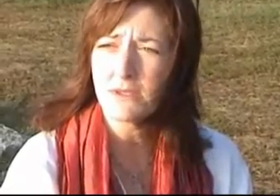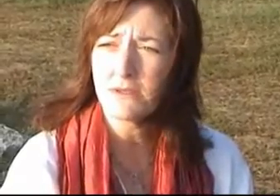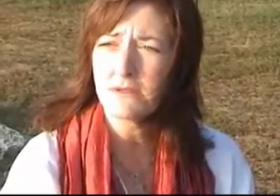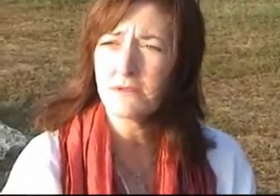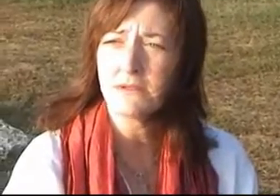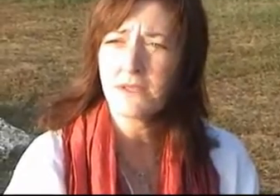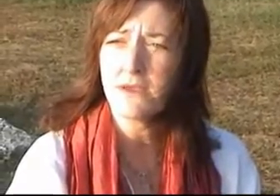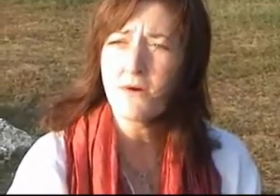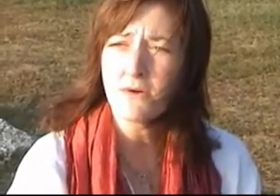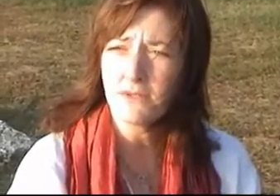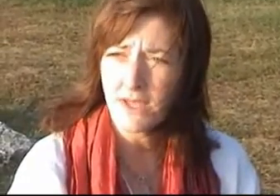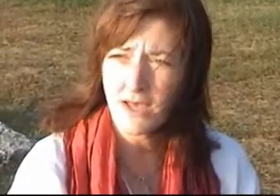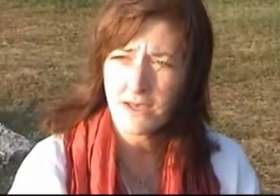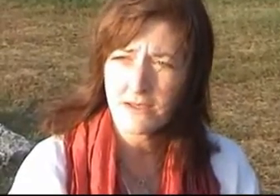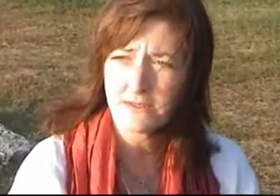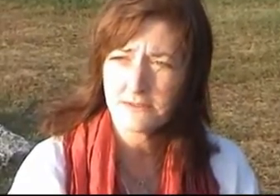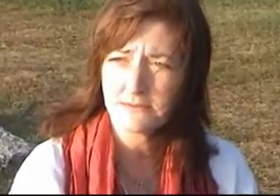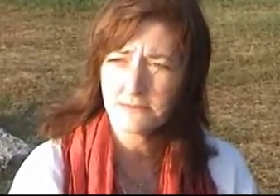Yigamer